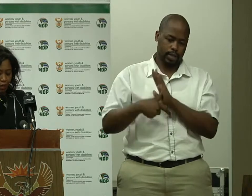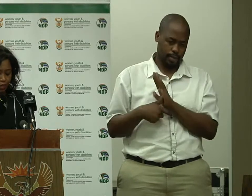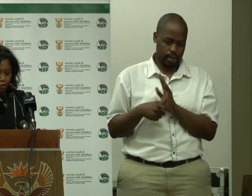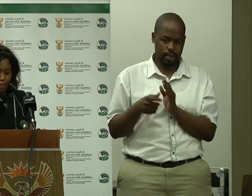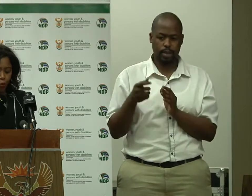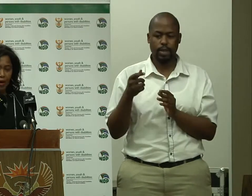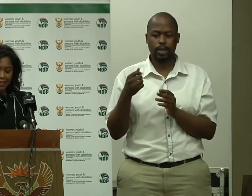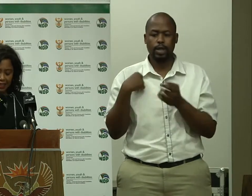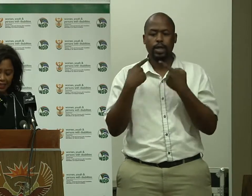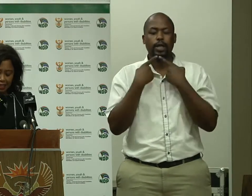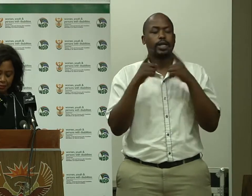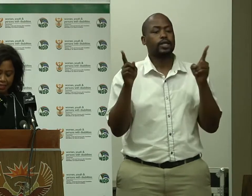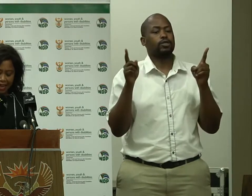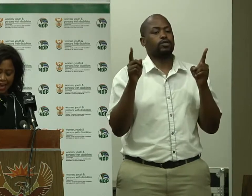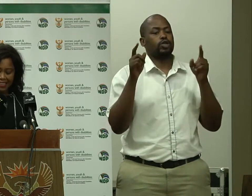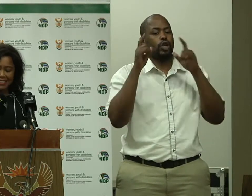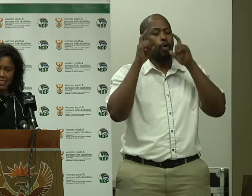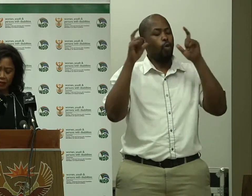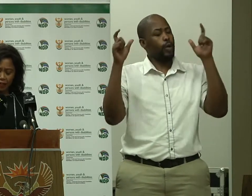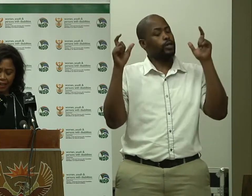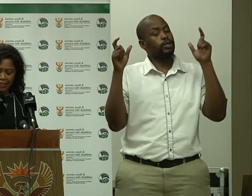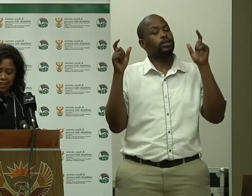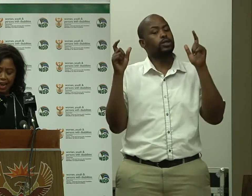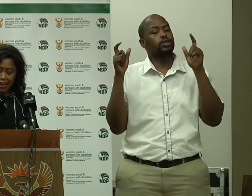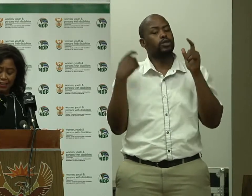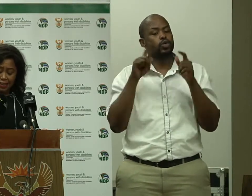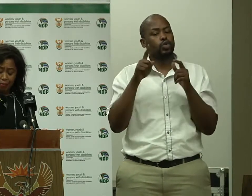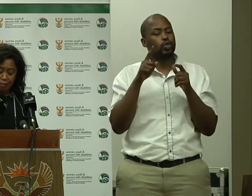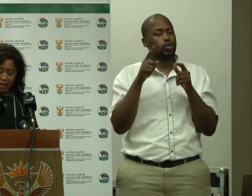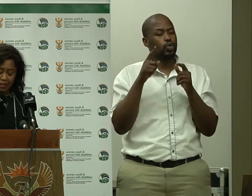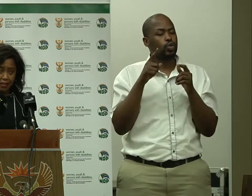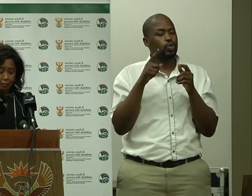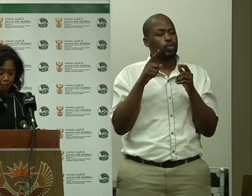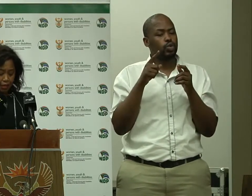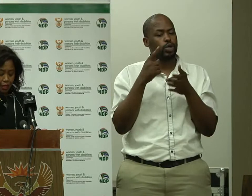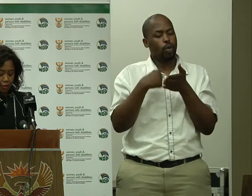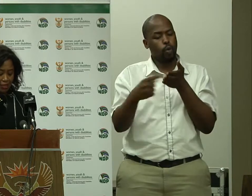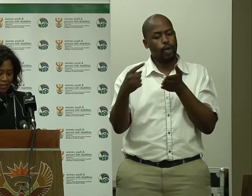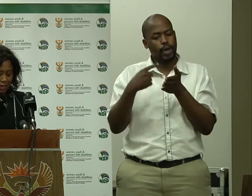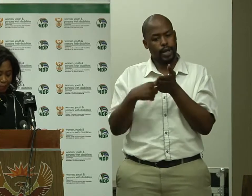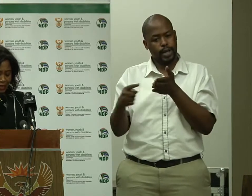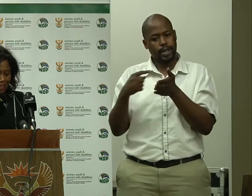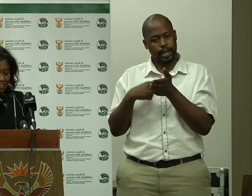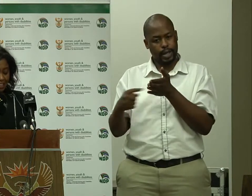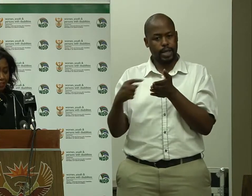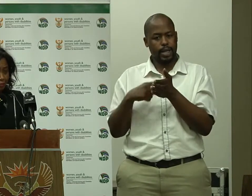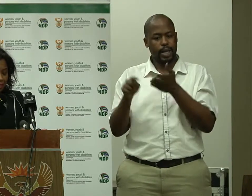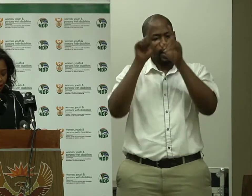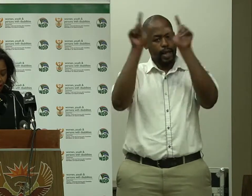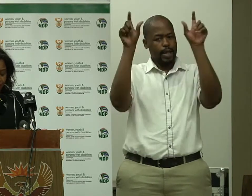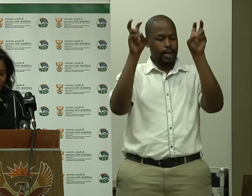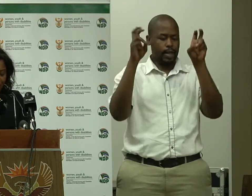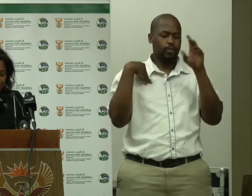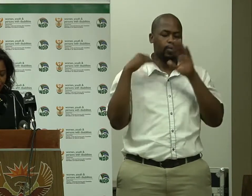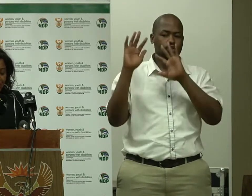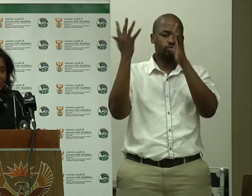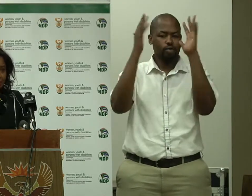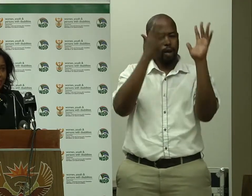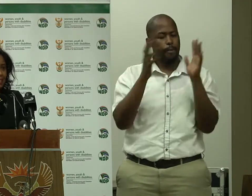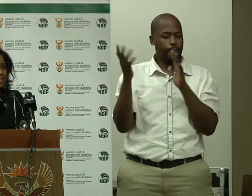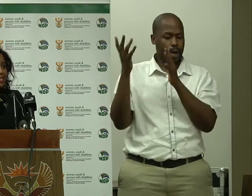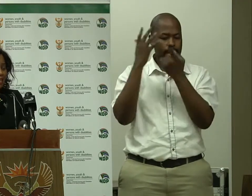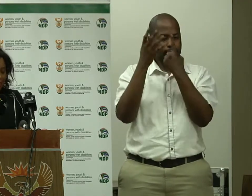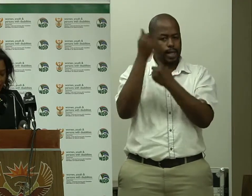raise awareness to the weekly themes identified under the main theme, to celebrate the achievements of persons